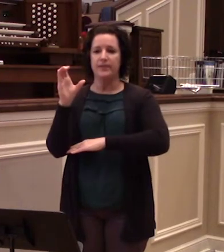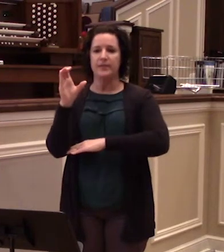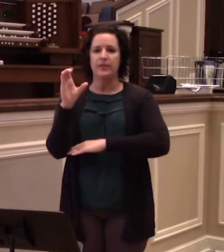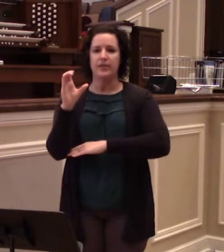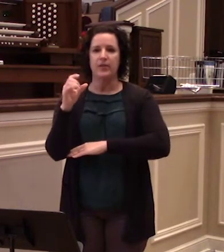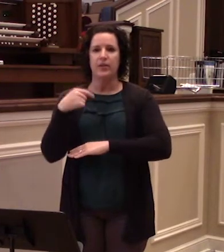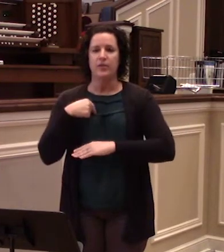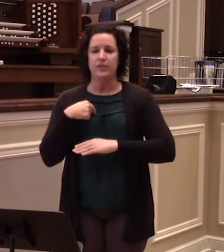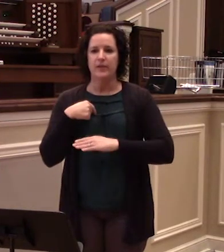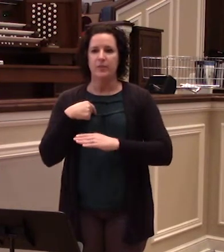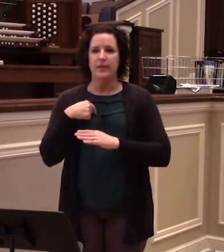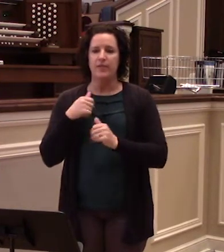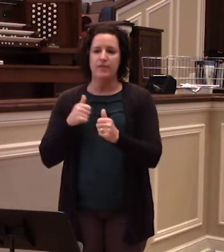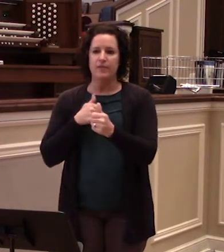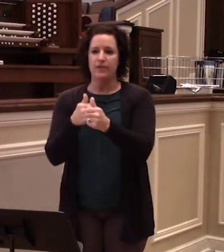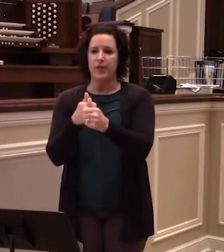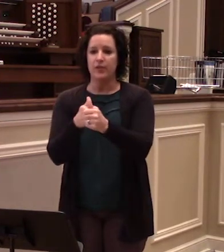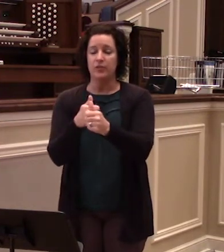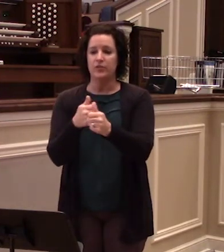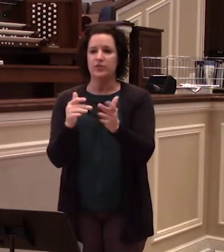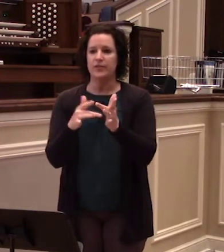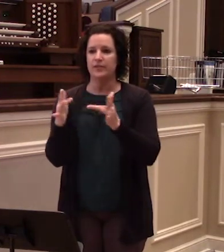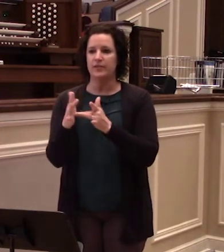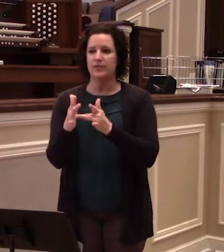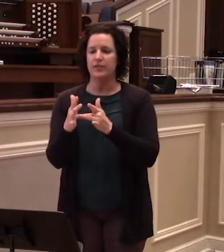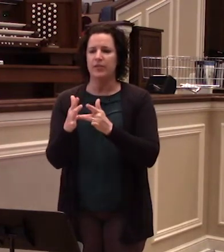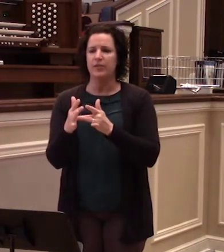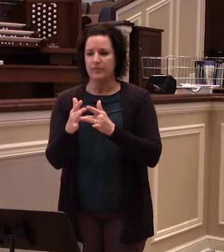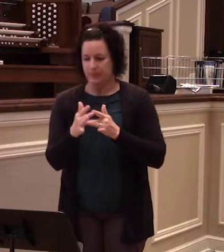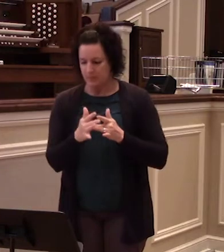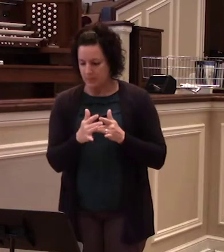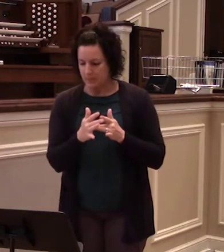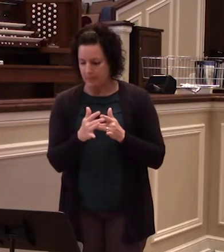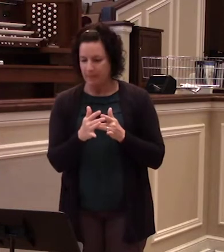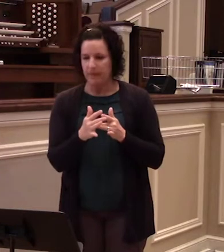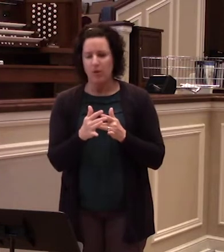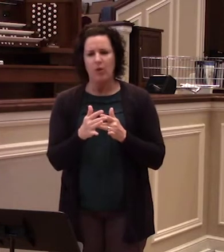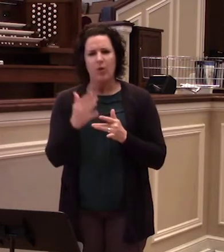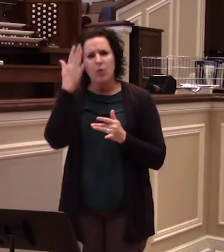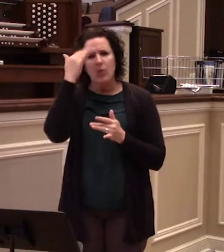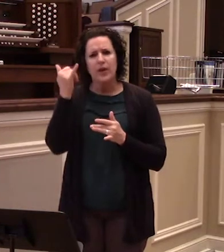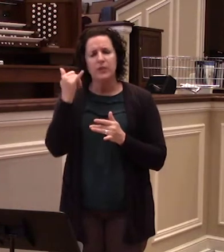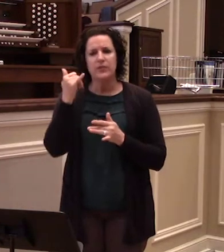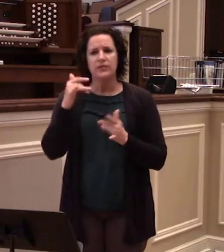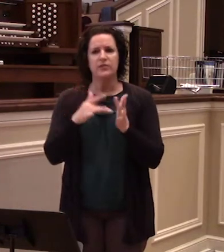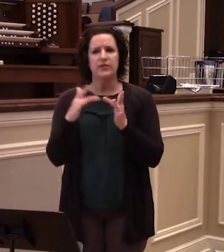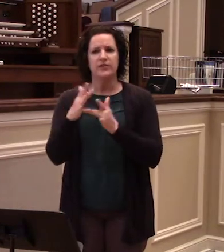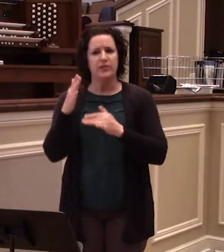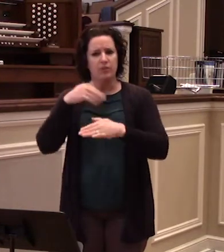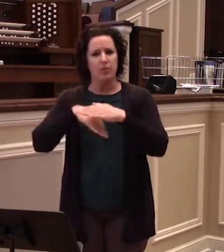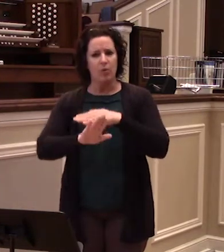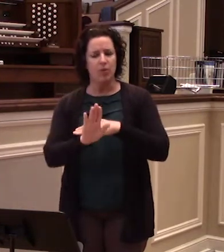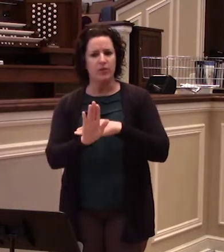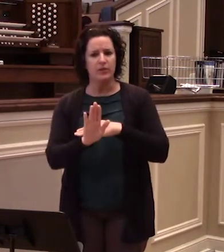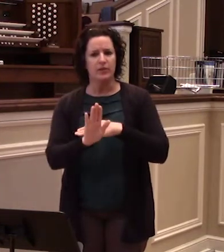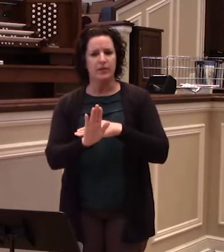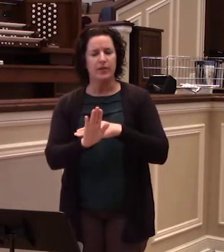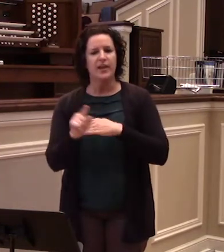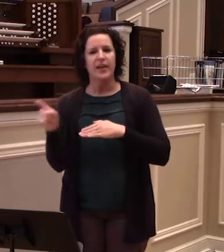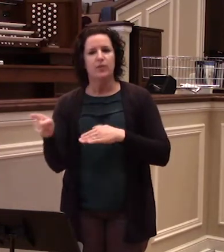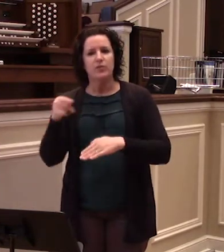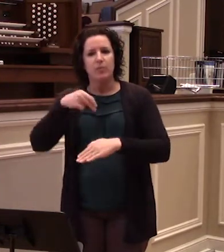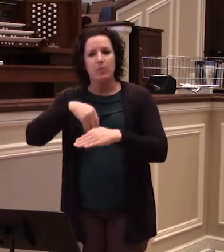that baby was born. Why is it? Why was Jesus born? He was born to die. He was